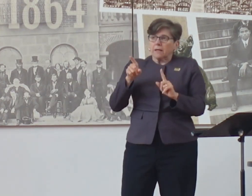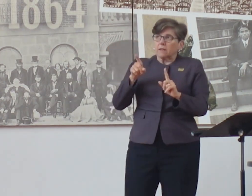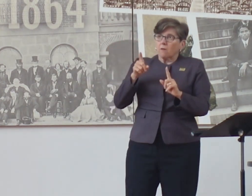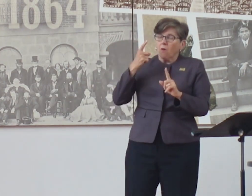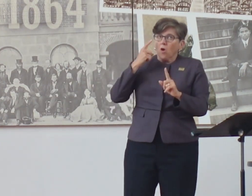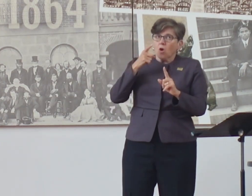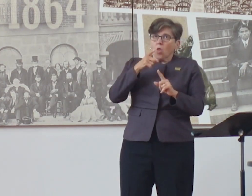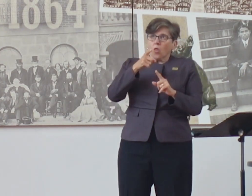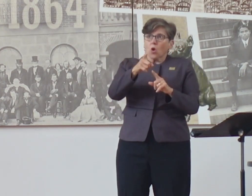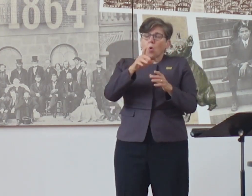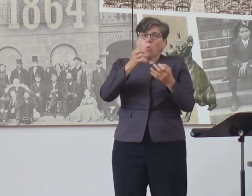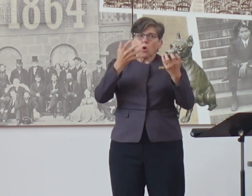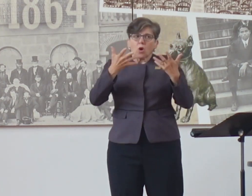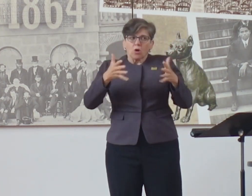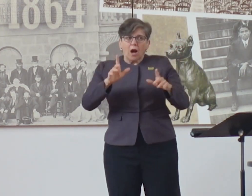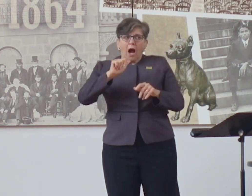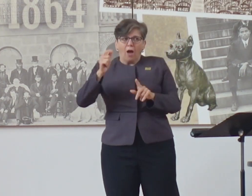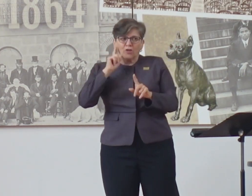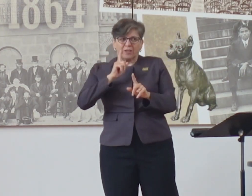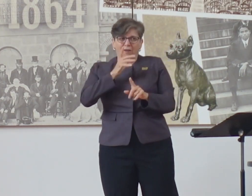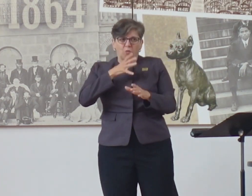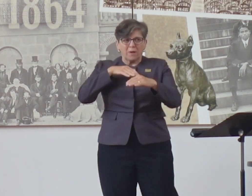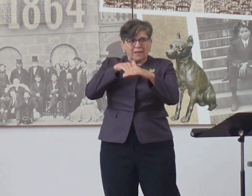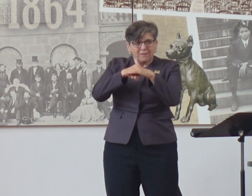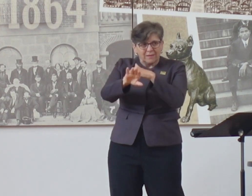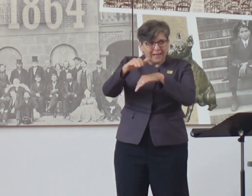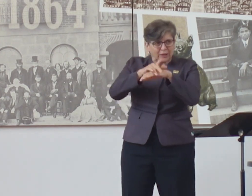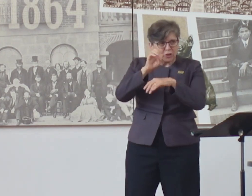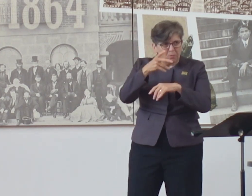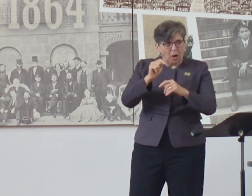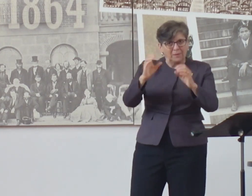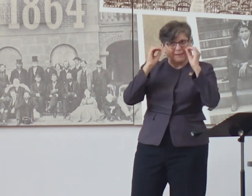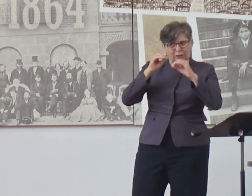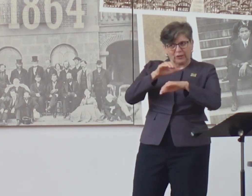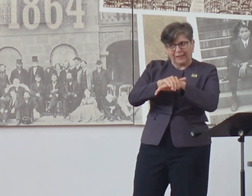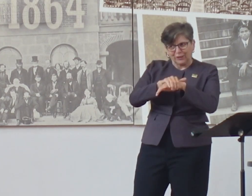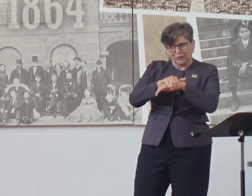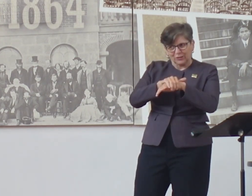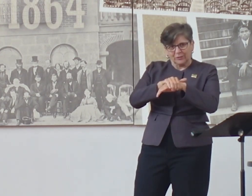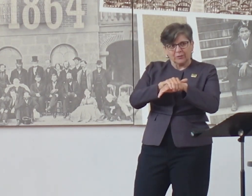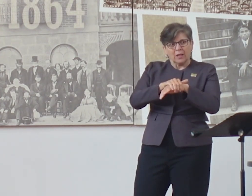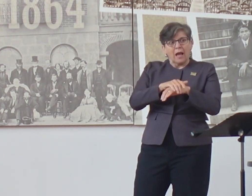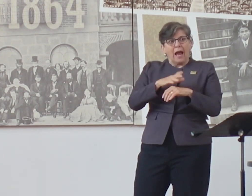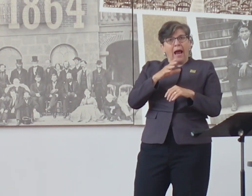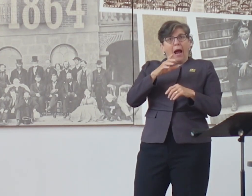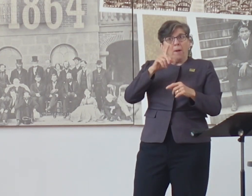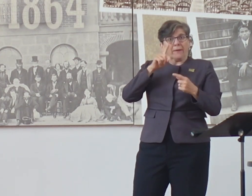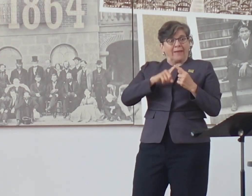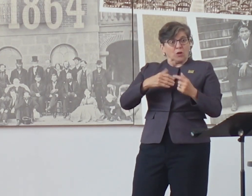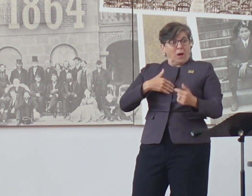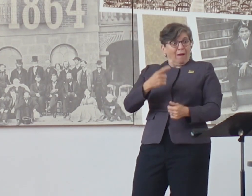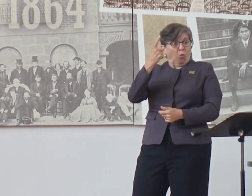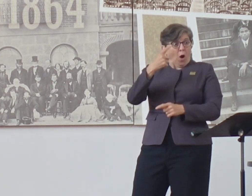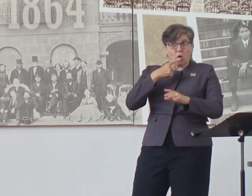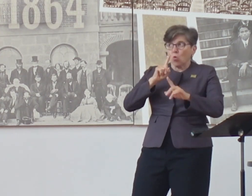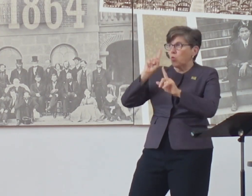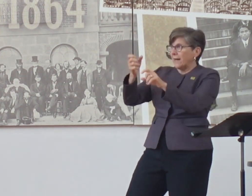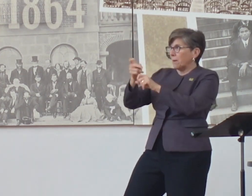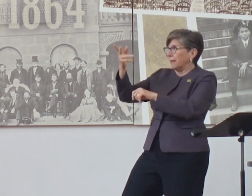be possible at all. But there were other deaf women in the English department teaching English, and then to